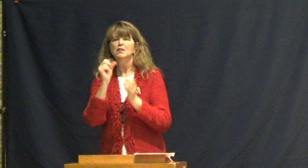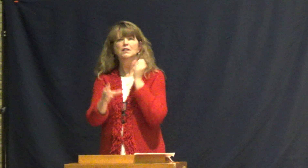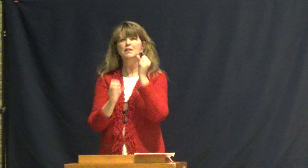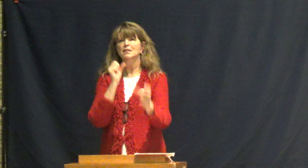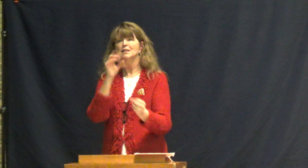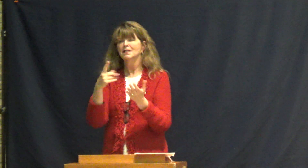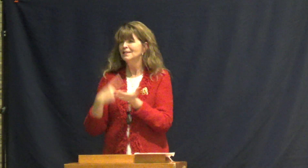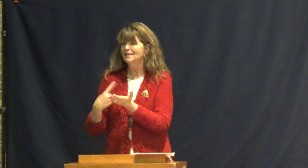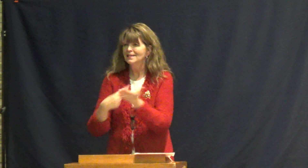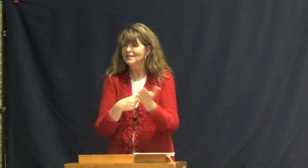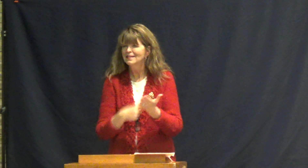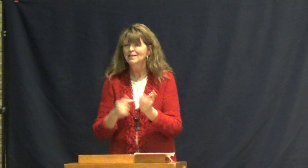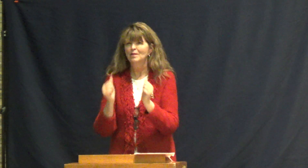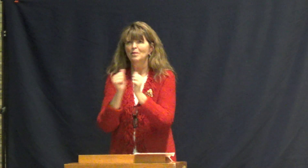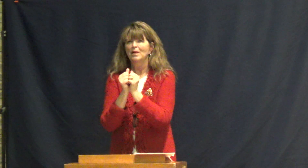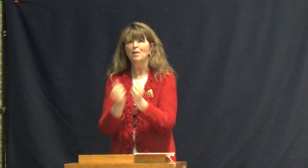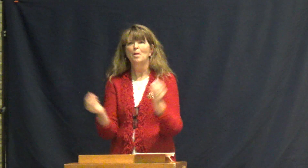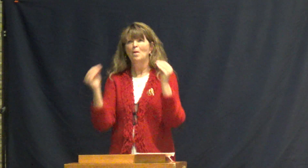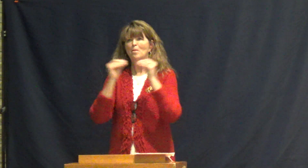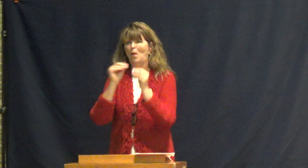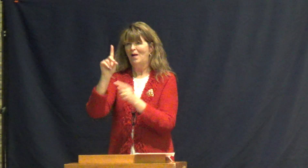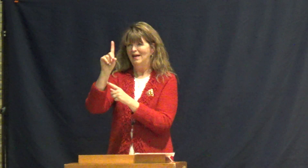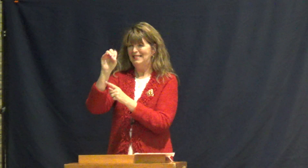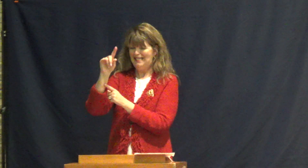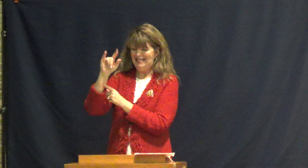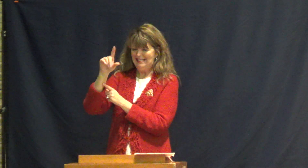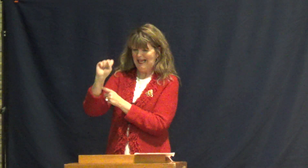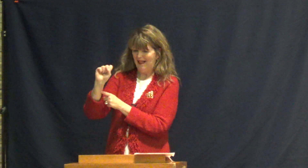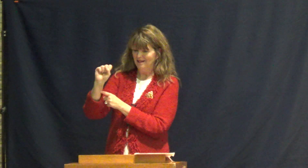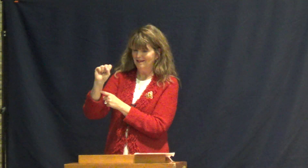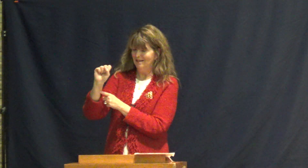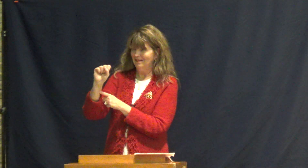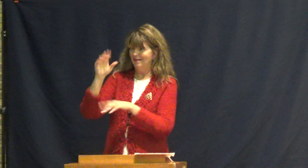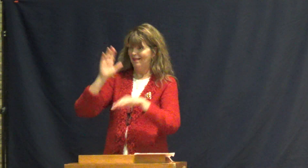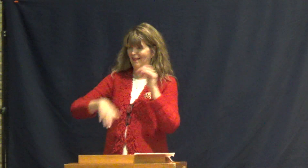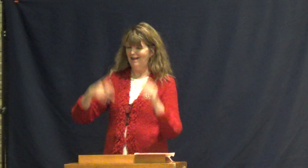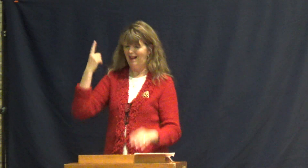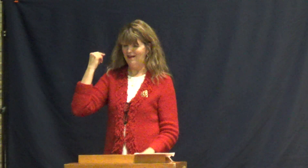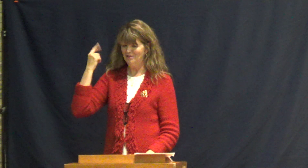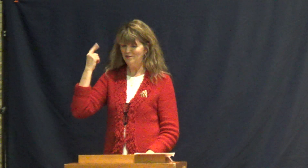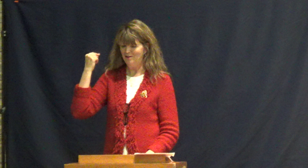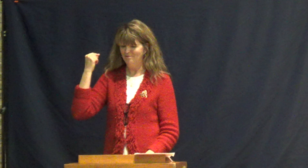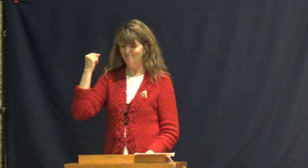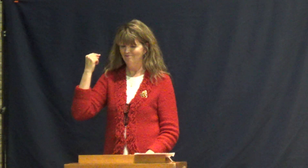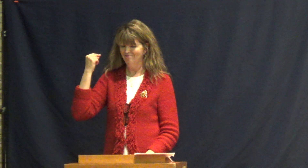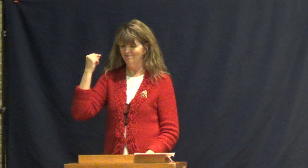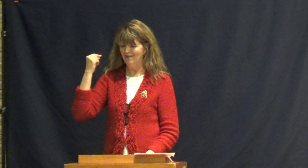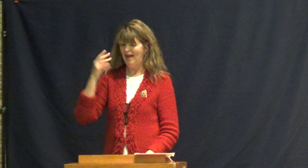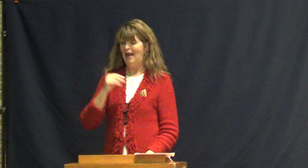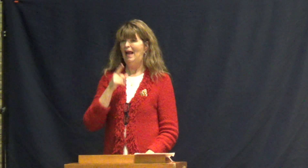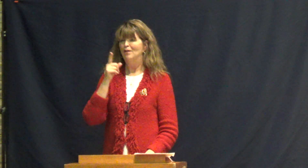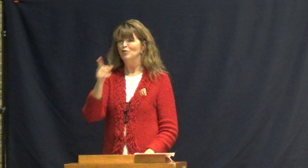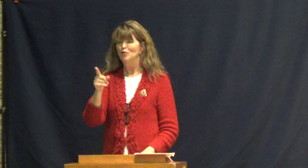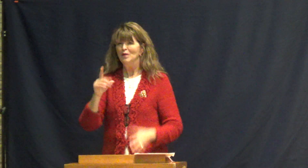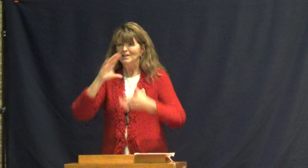I pray that you will tell it with more details than last year,